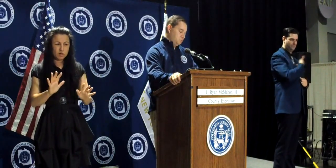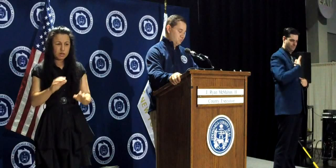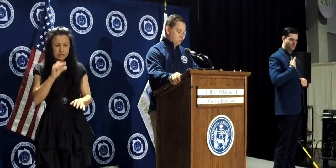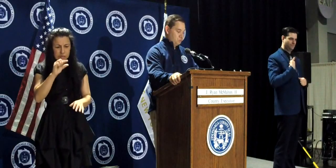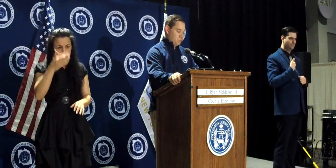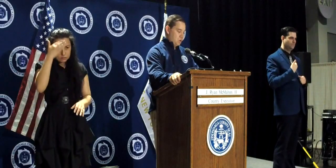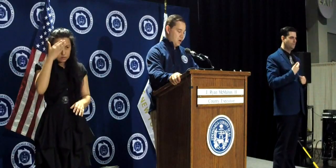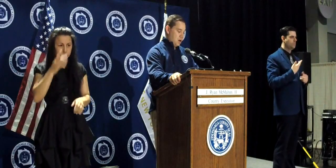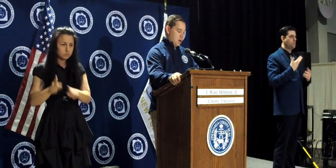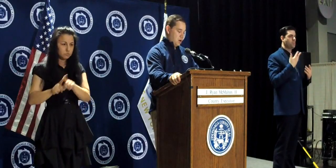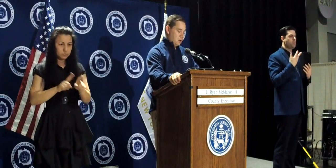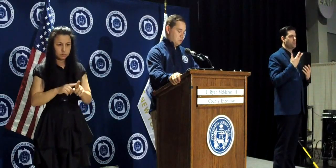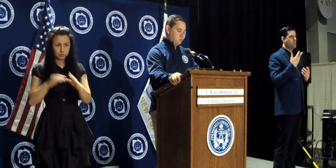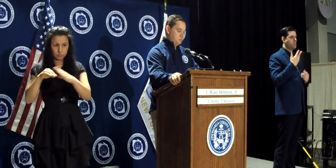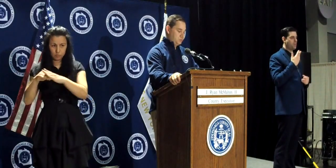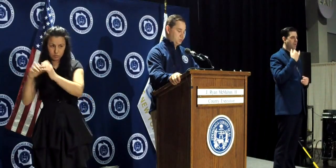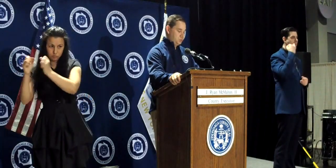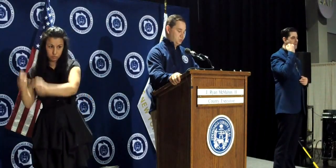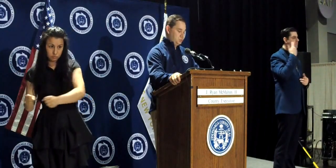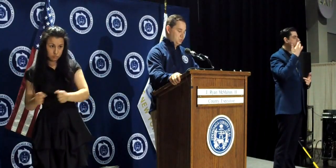now,